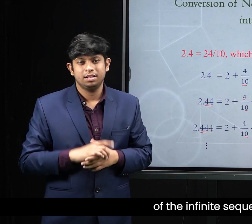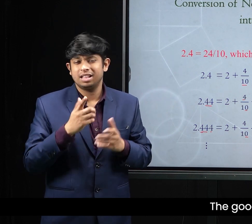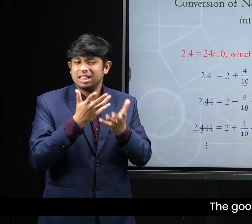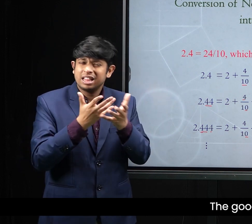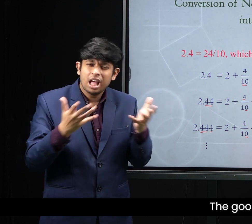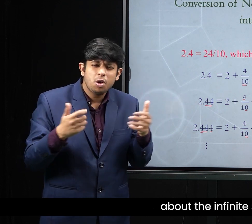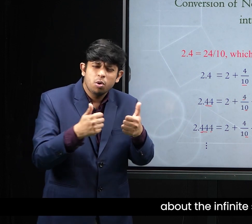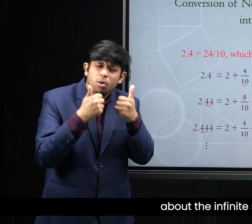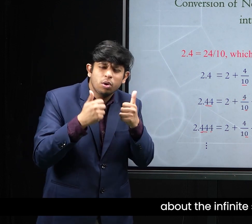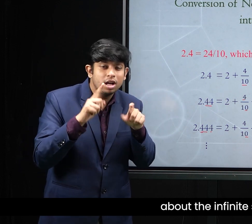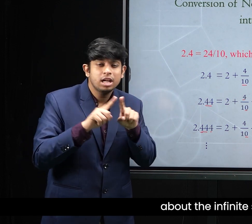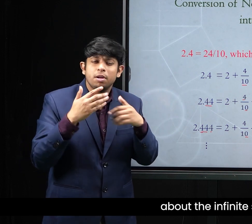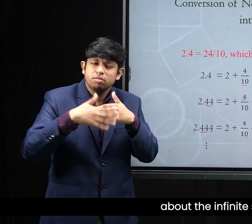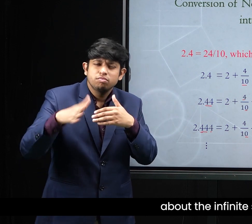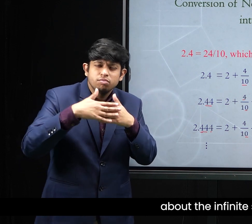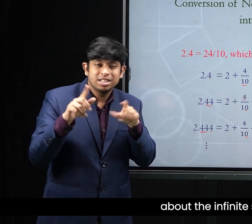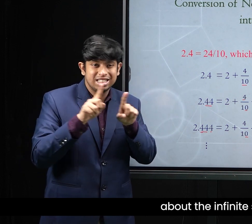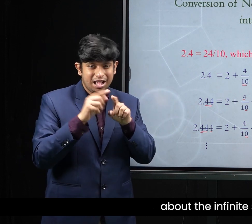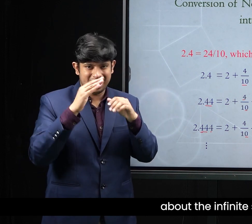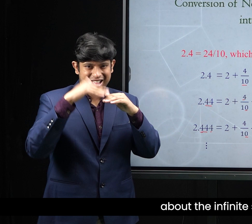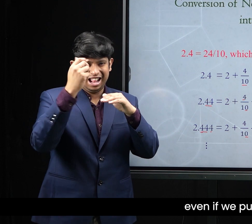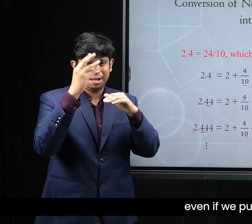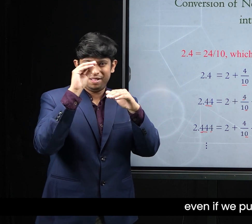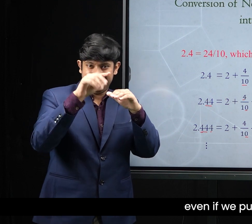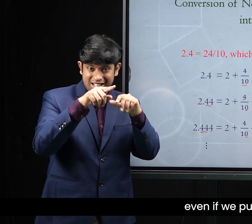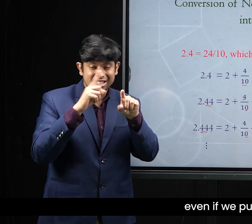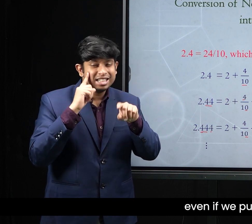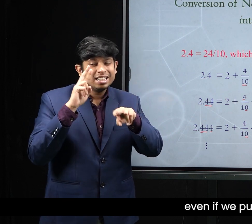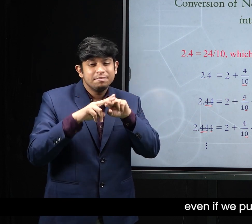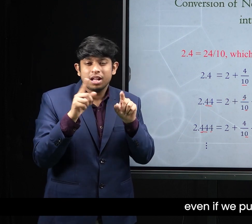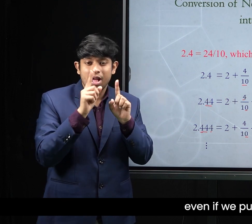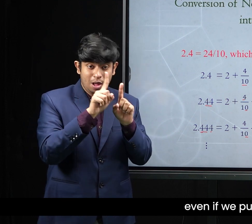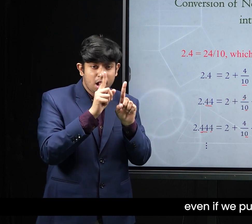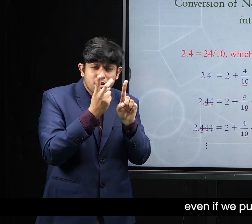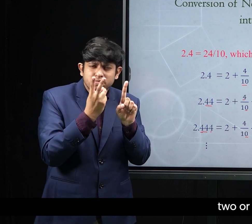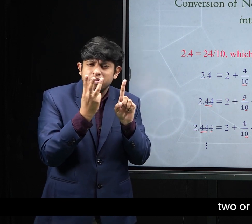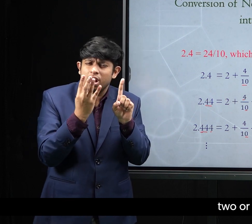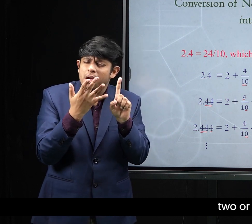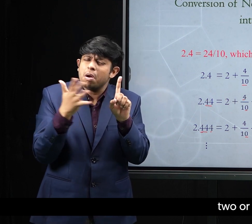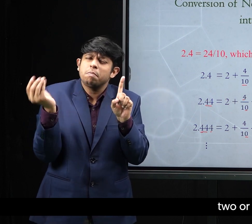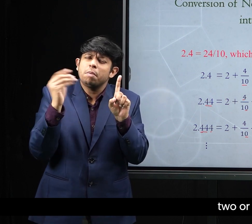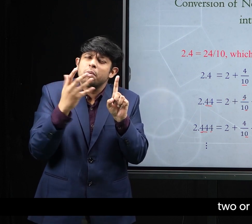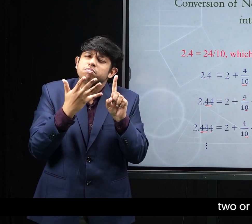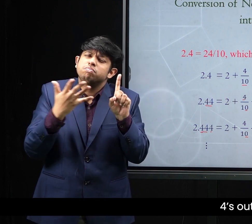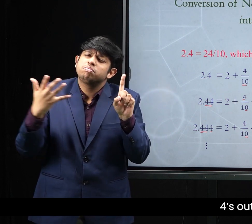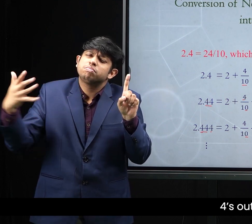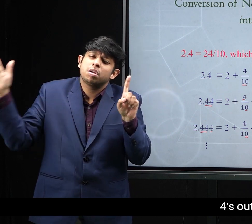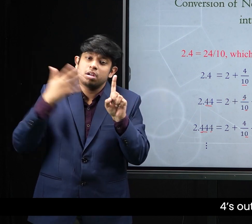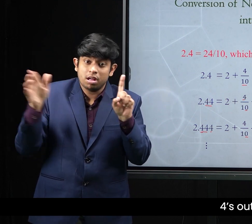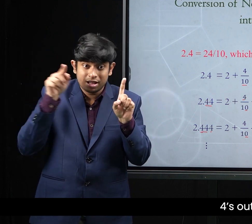The good thing about the infinite sequence is that even if we pull away 1, 2 or more 4s out of it,